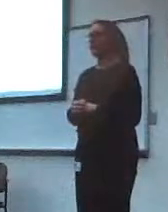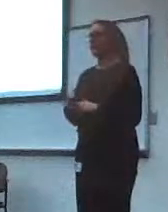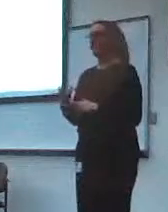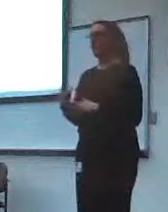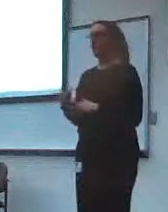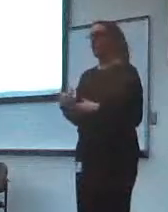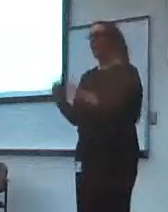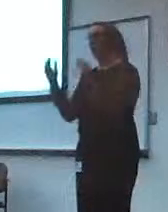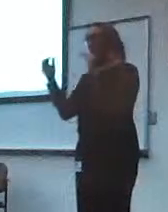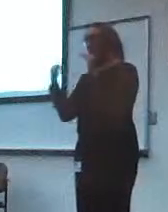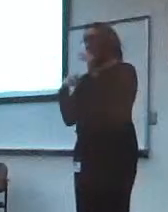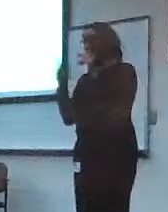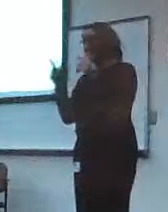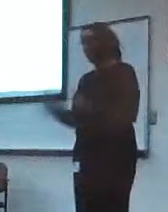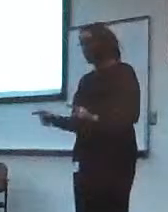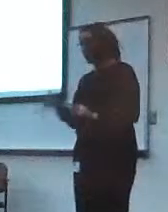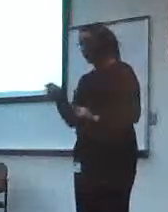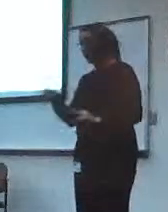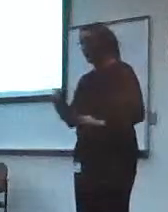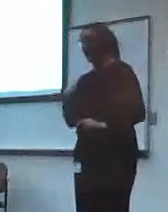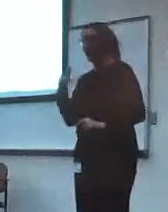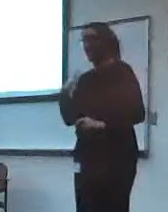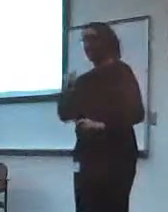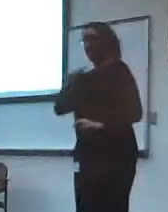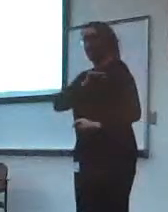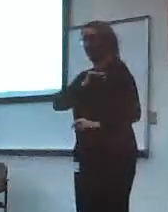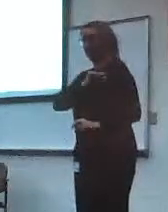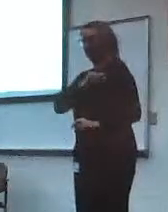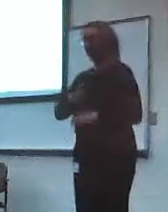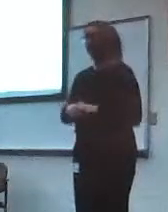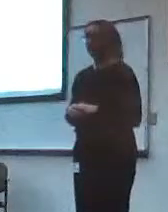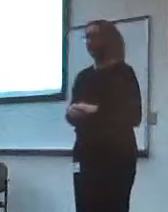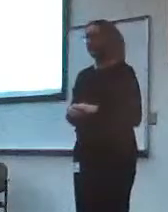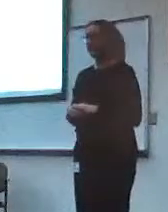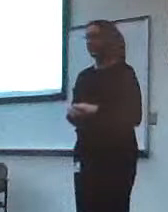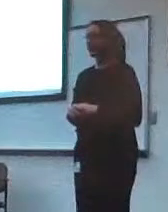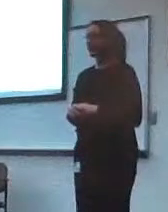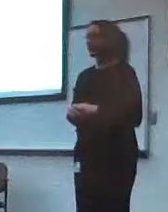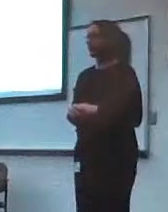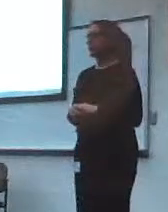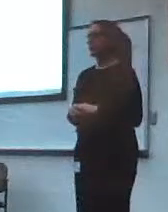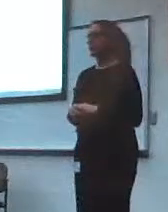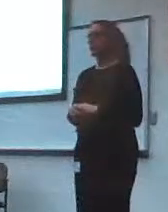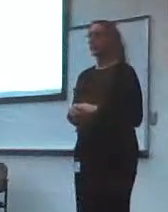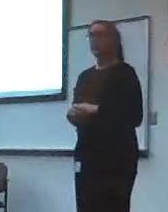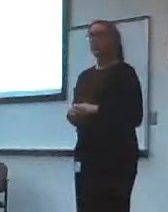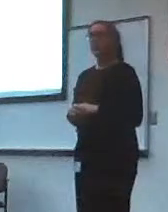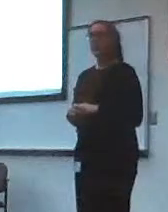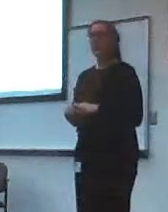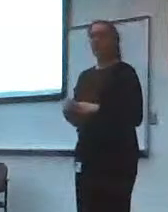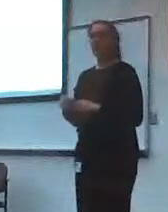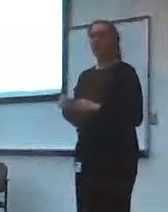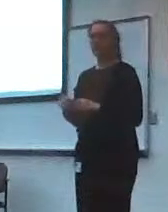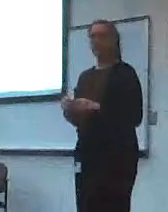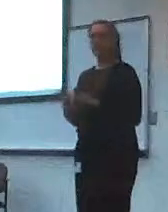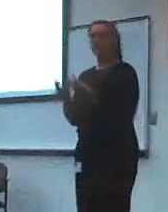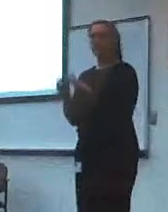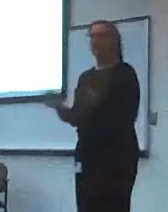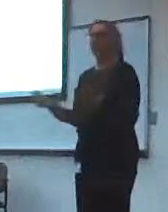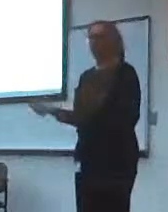The victim can express how they're feeling, how the perpetrator affected them. The perpetrator can discuss how they feel guilty.